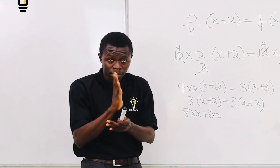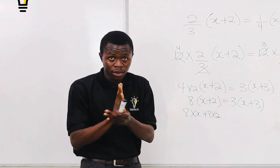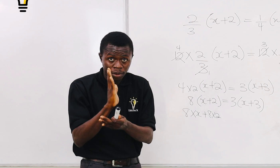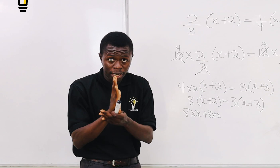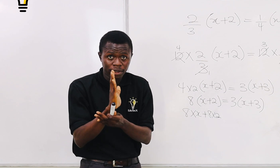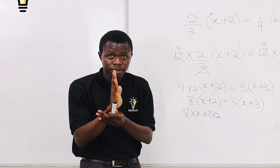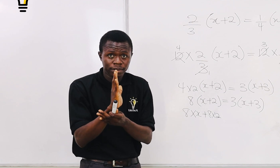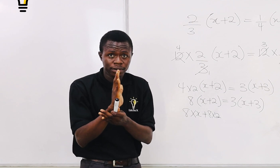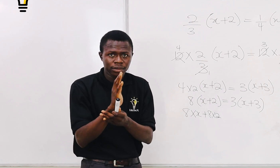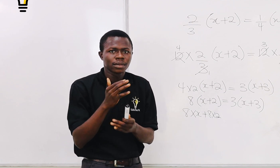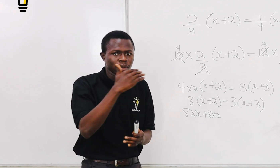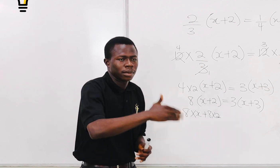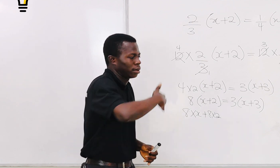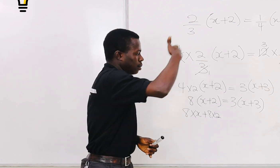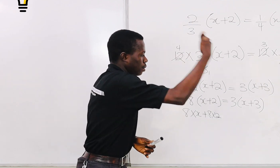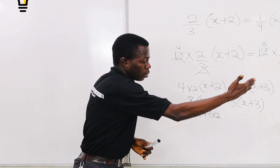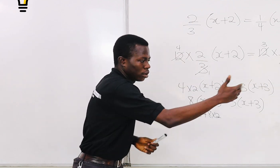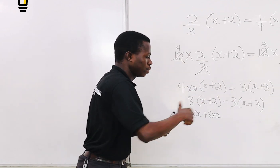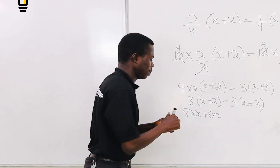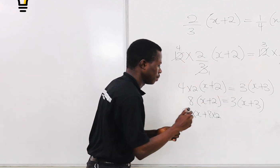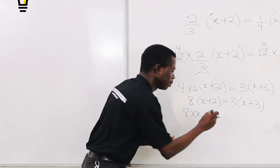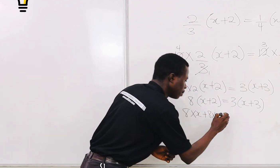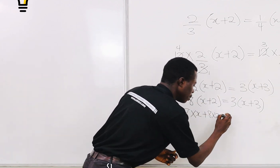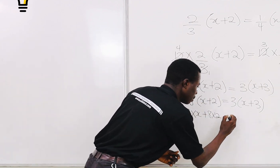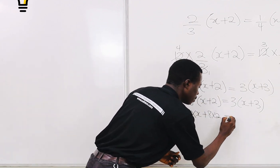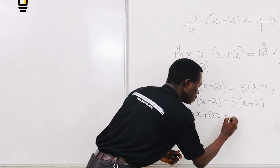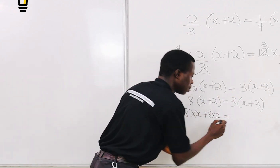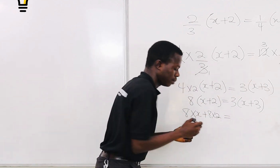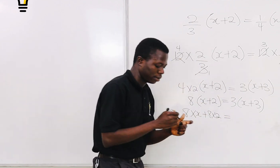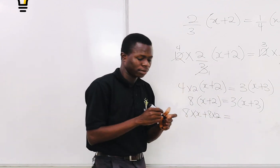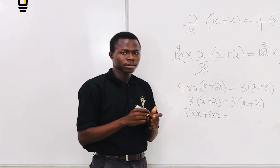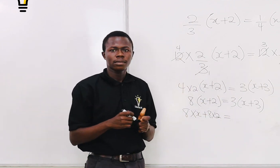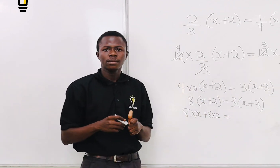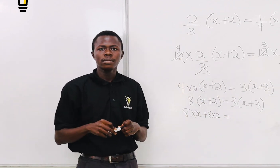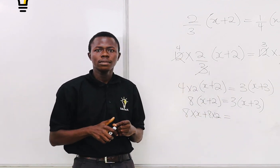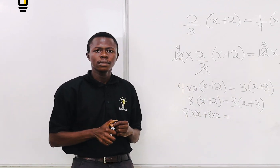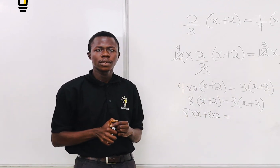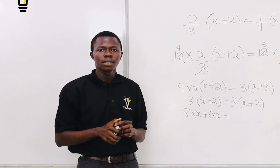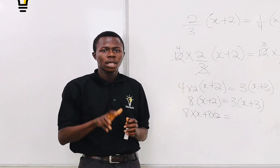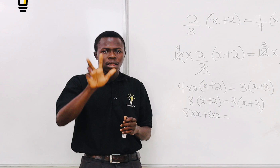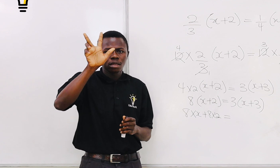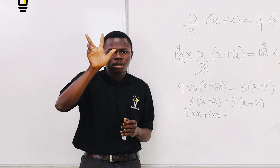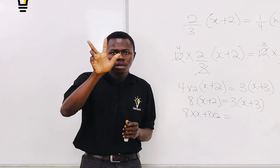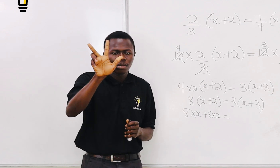Right? Okay. Then we move to the next expression or the next term in the expression.